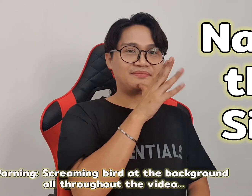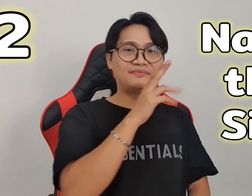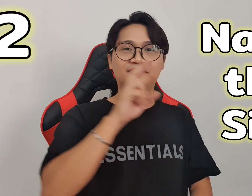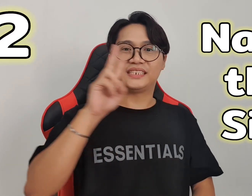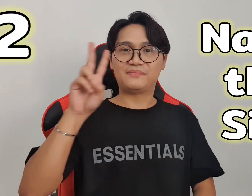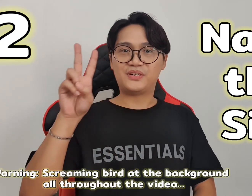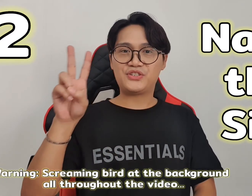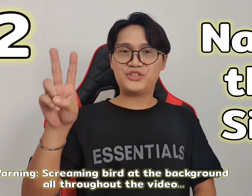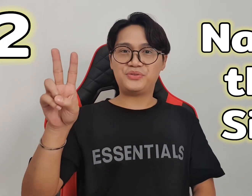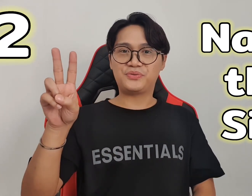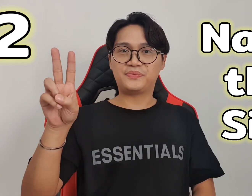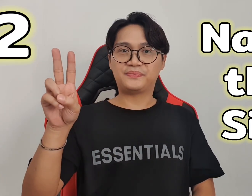Number 2.